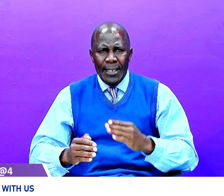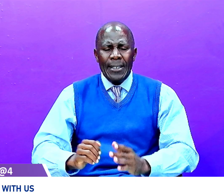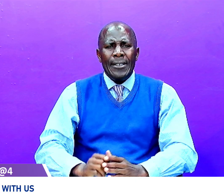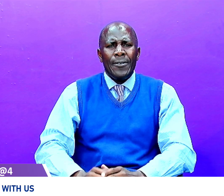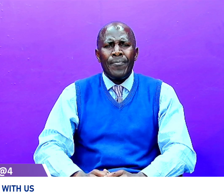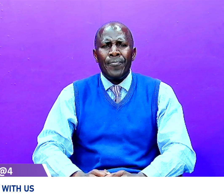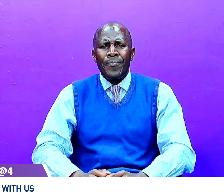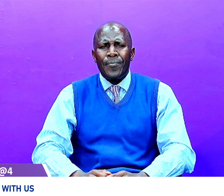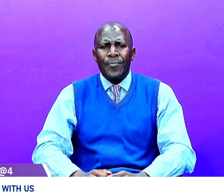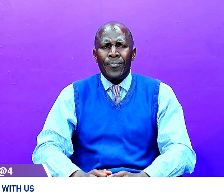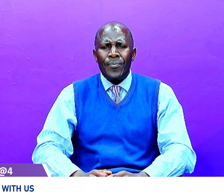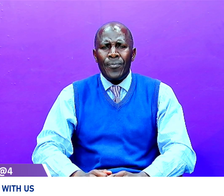medical insurance.